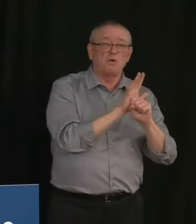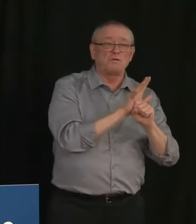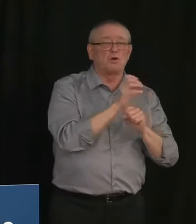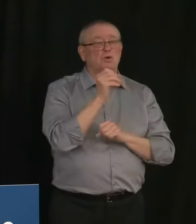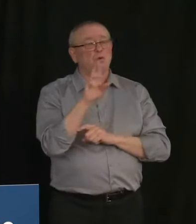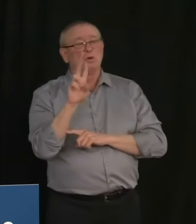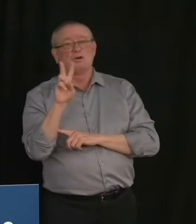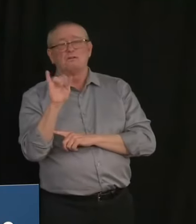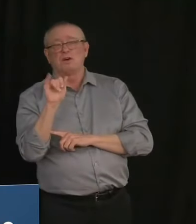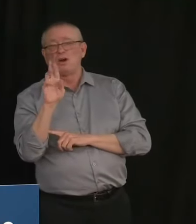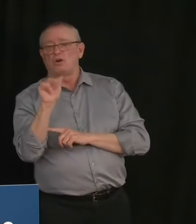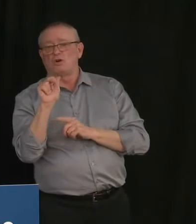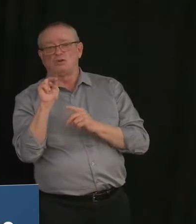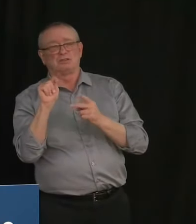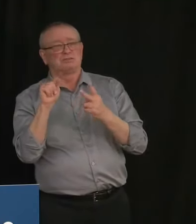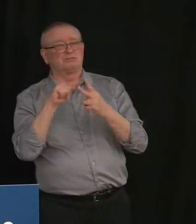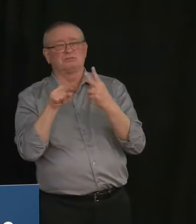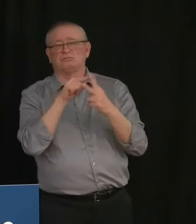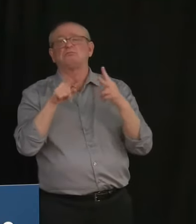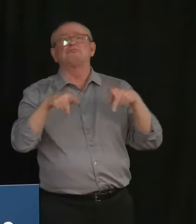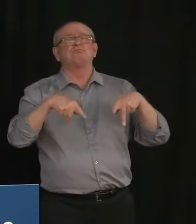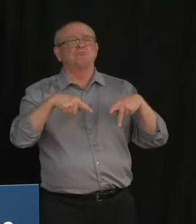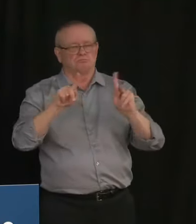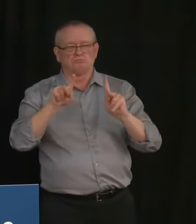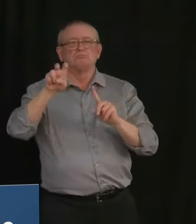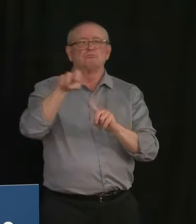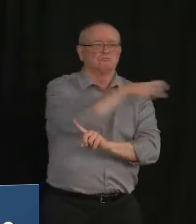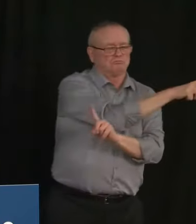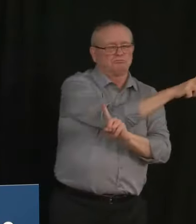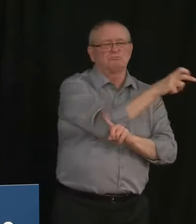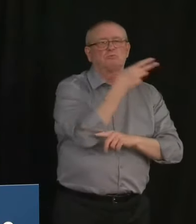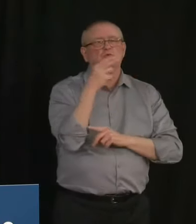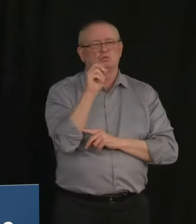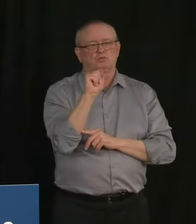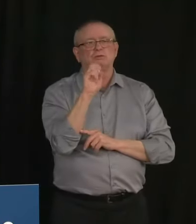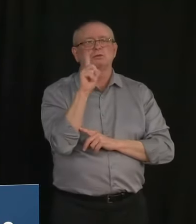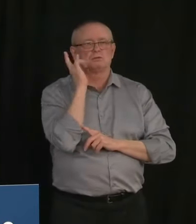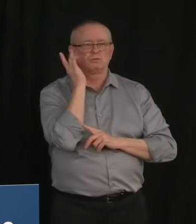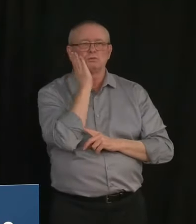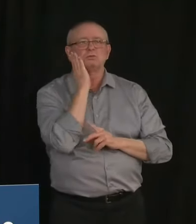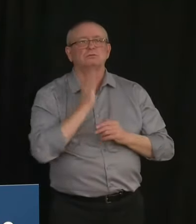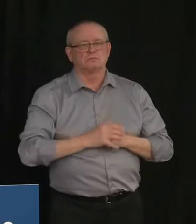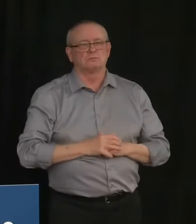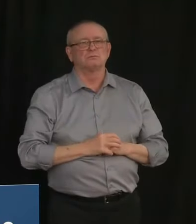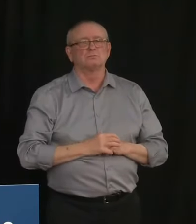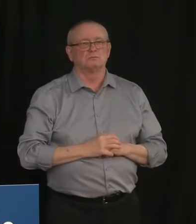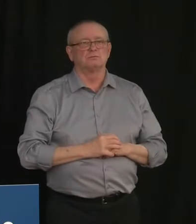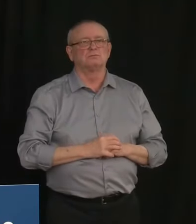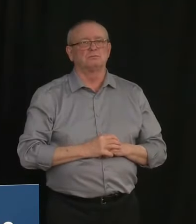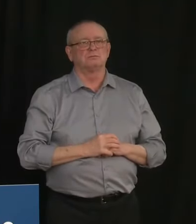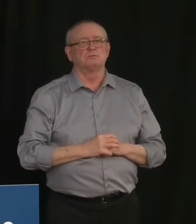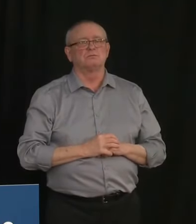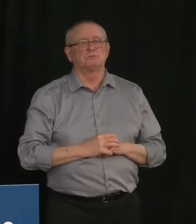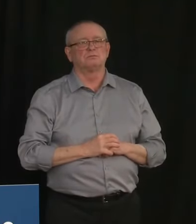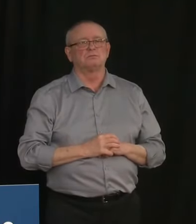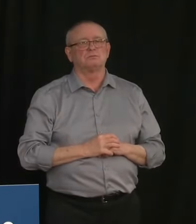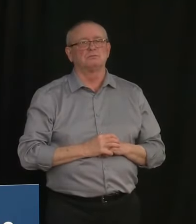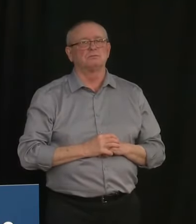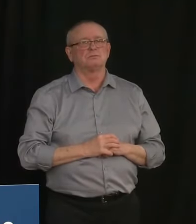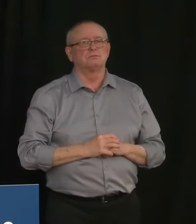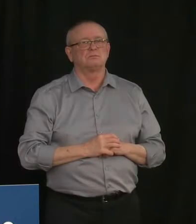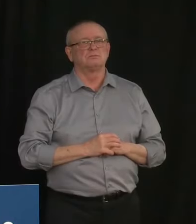and they themselves need to isolate, they could go into an isolation hotel for the duration of that 10-day period.